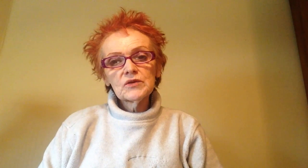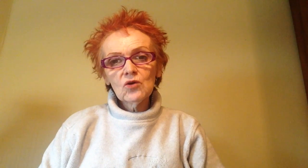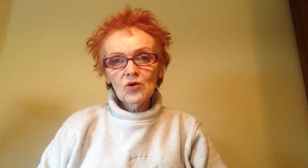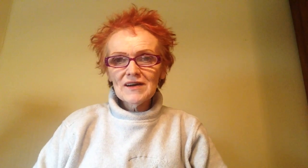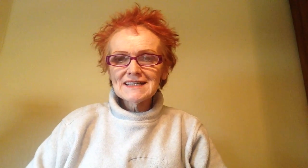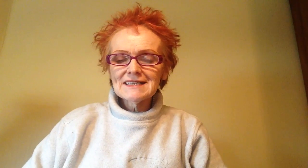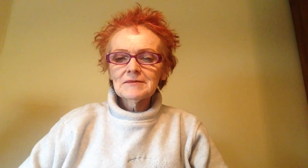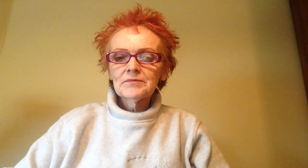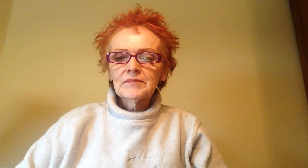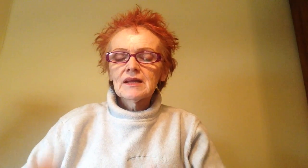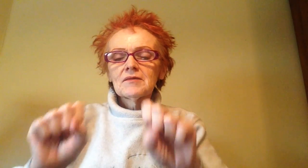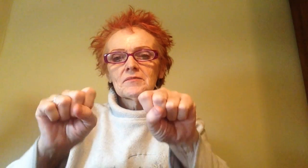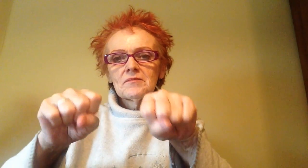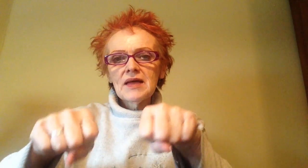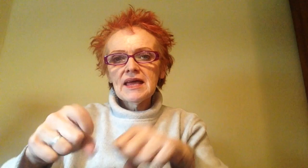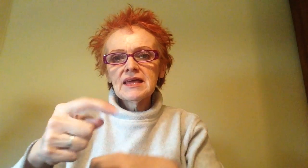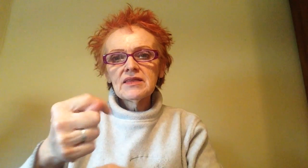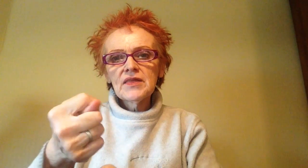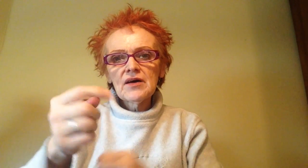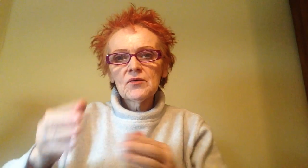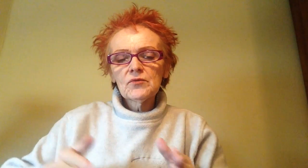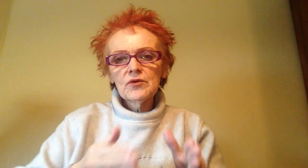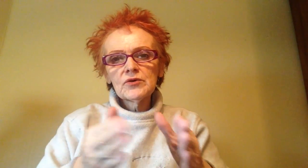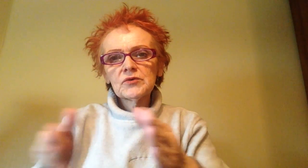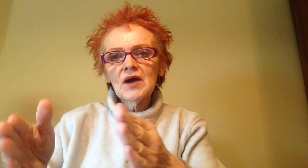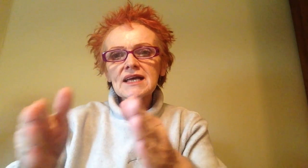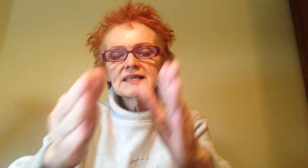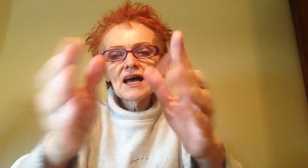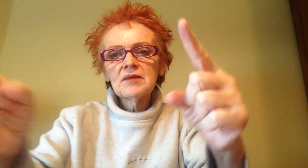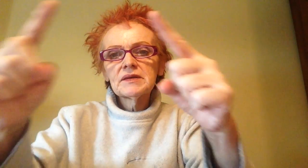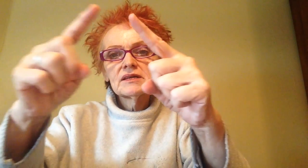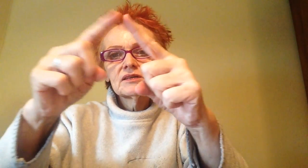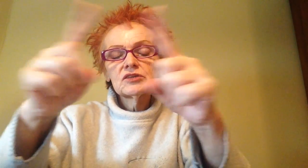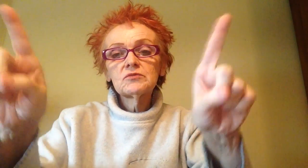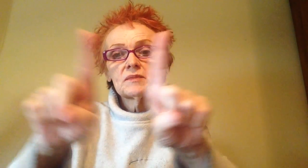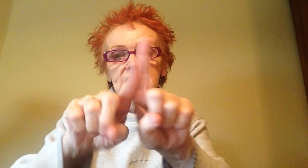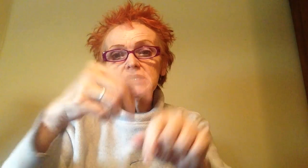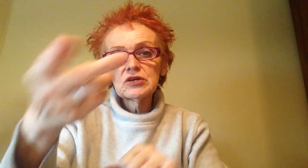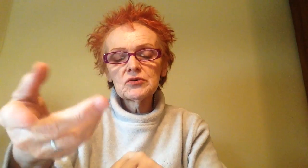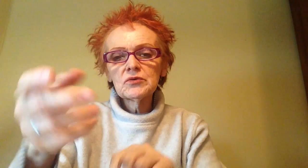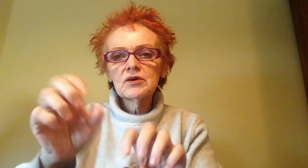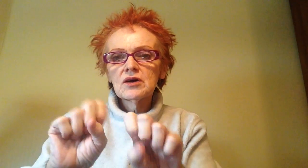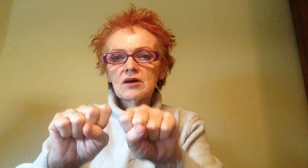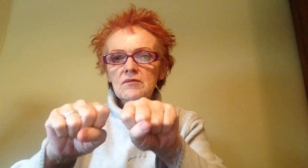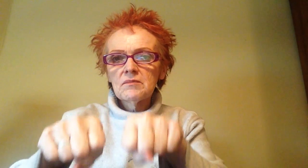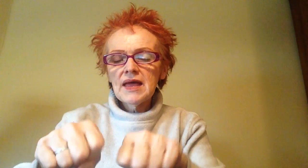the chorus. May the road rise up to meet you.